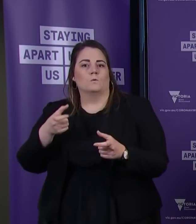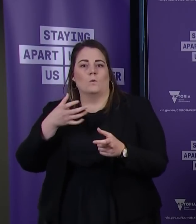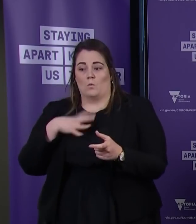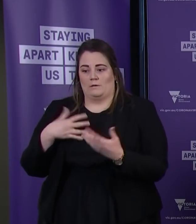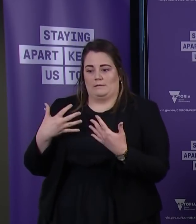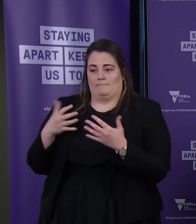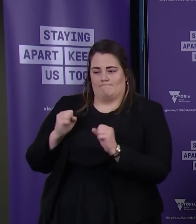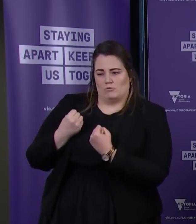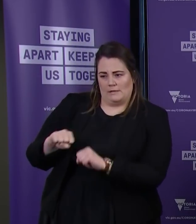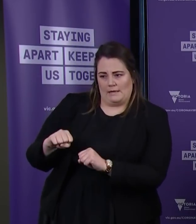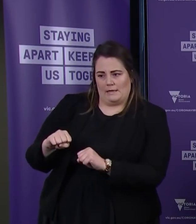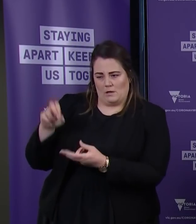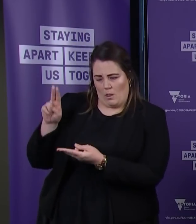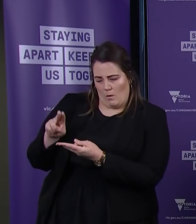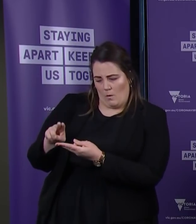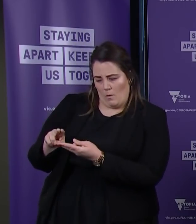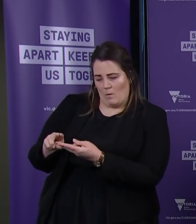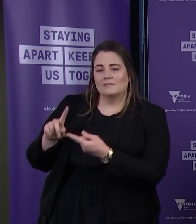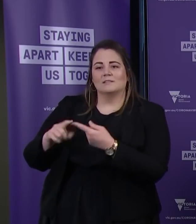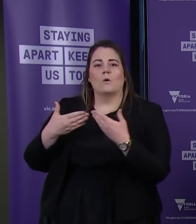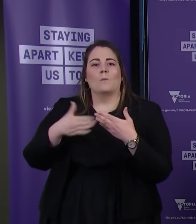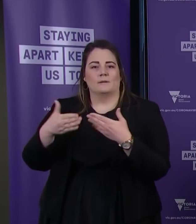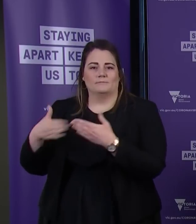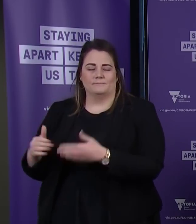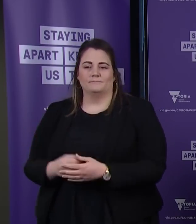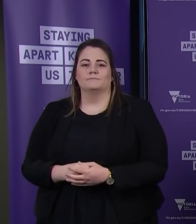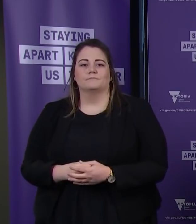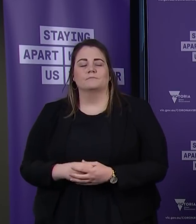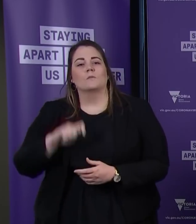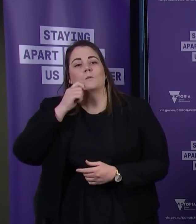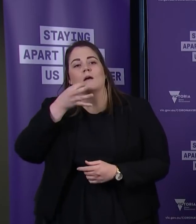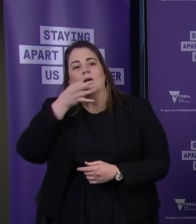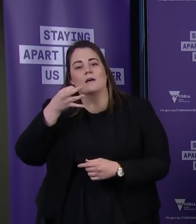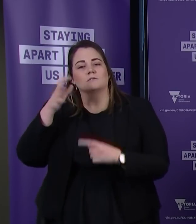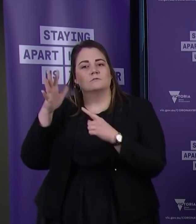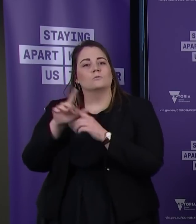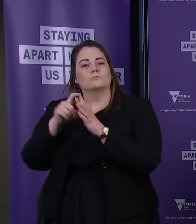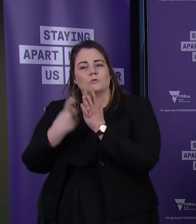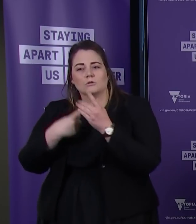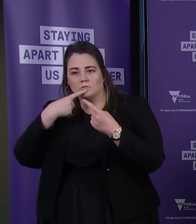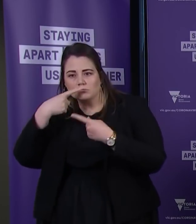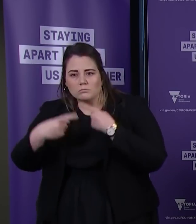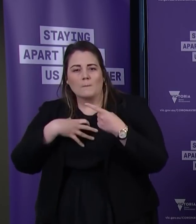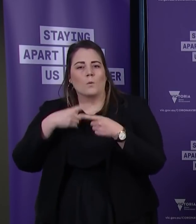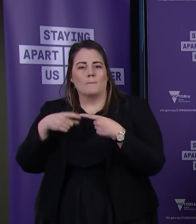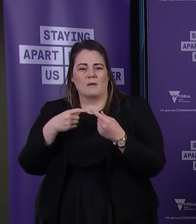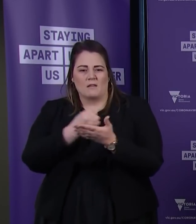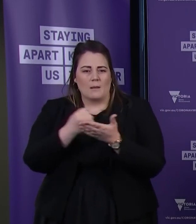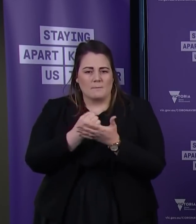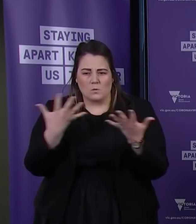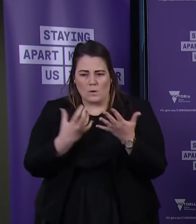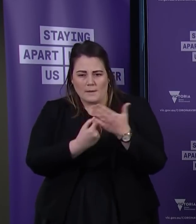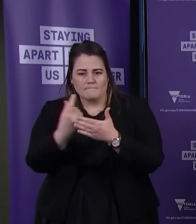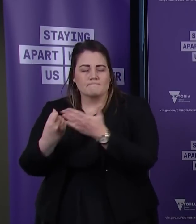might ask the Chief Health Officer to speak to the numbers of the day in epidemiological terms. Thank you very much.